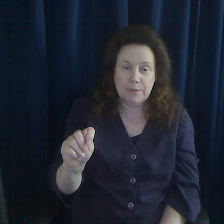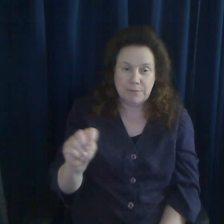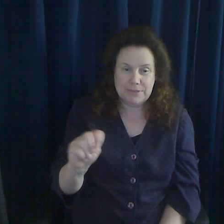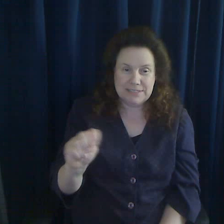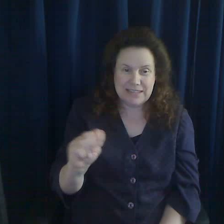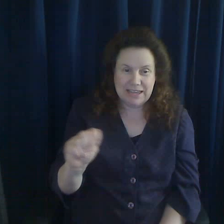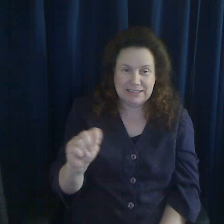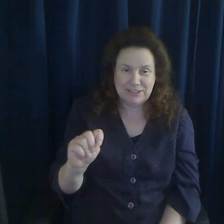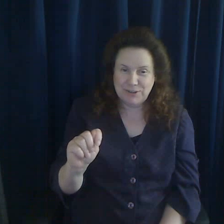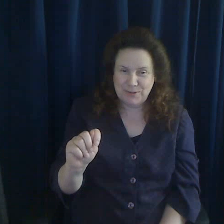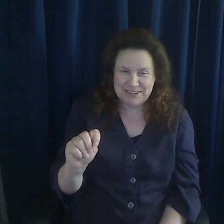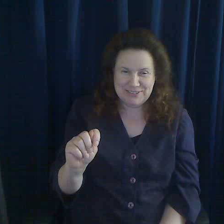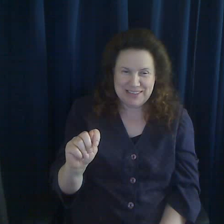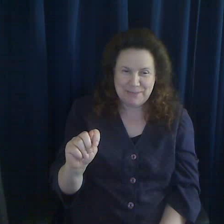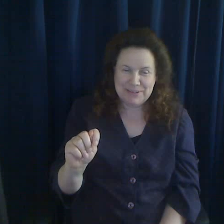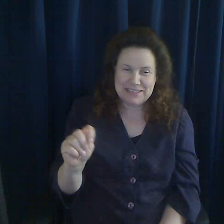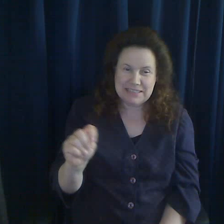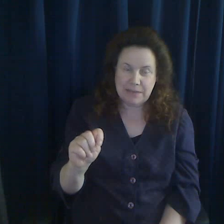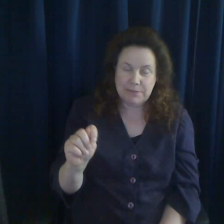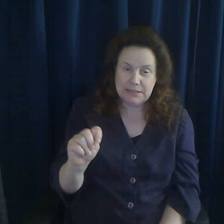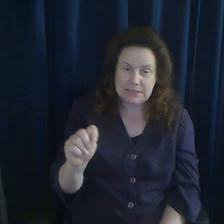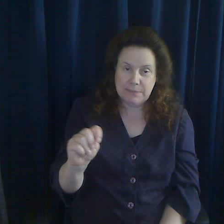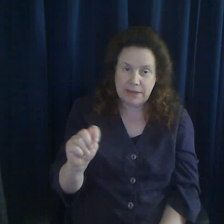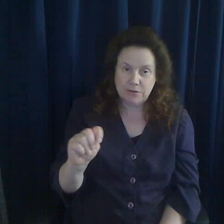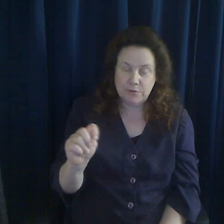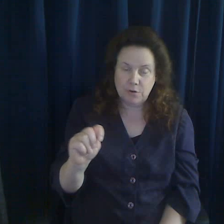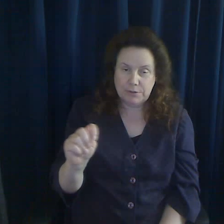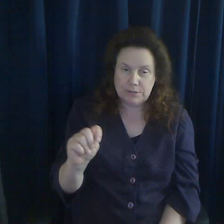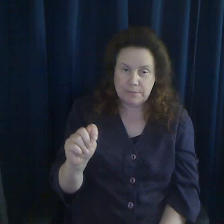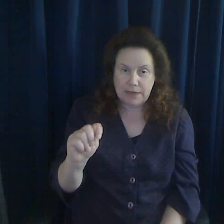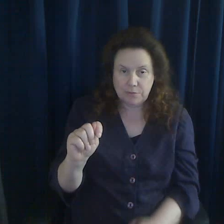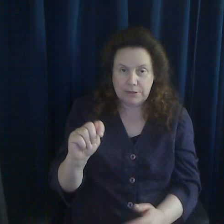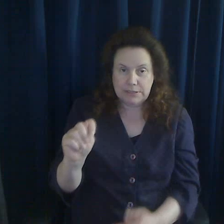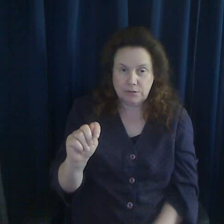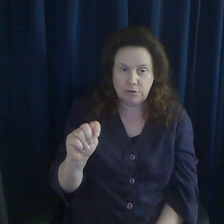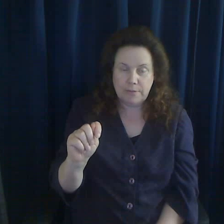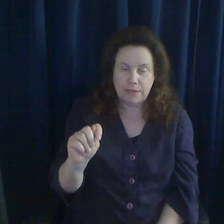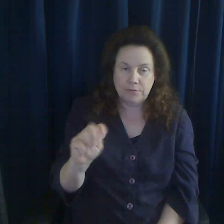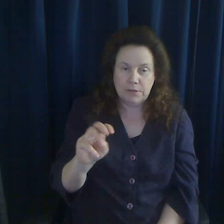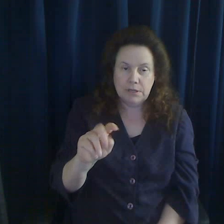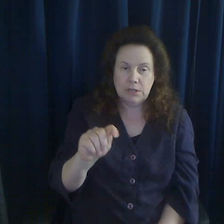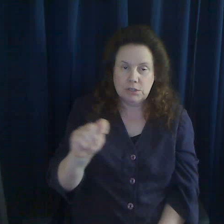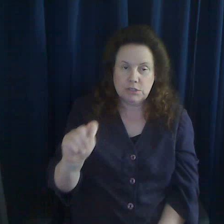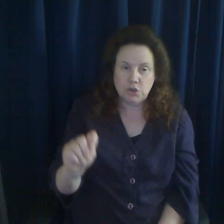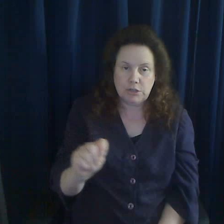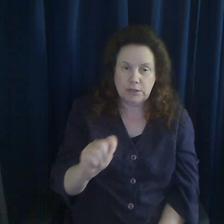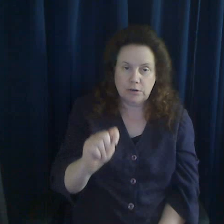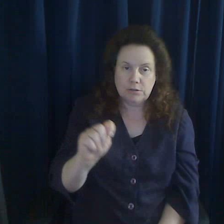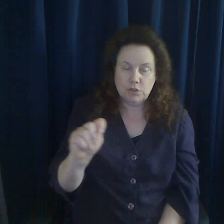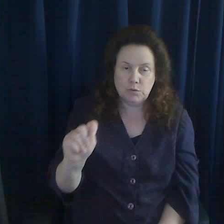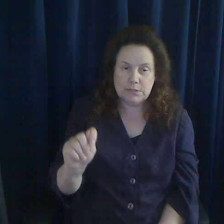Remember this sign, you don't want to do that because that means bathroom or going to the bathroom. I need to go to the bathroom. Circular,